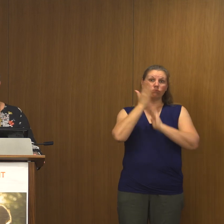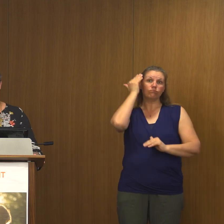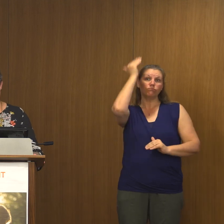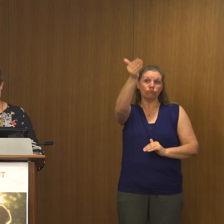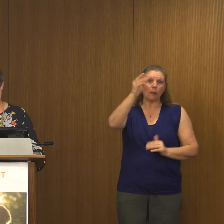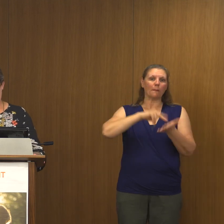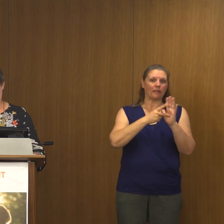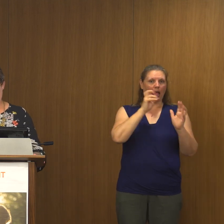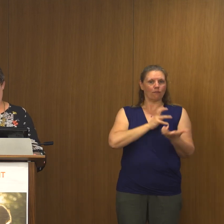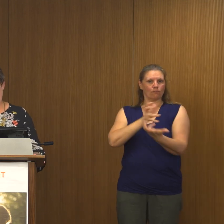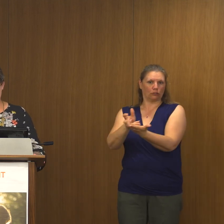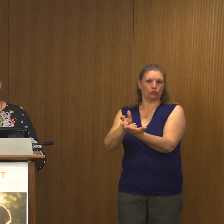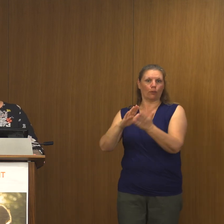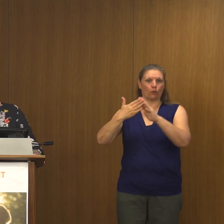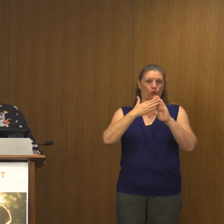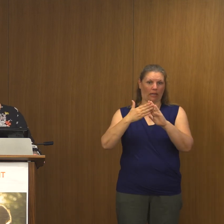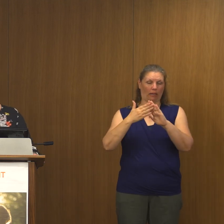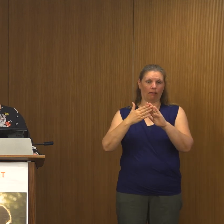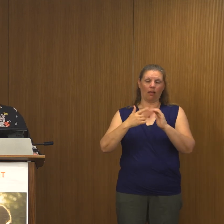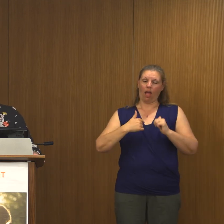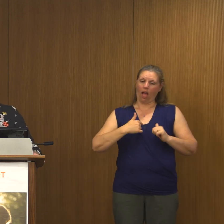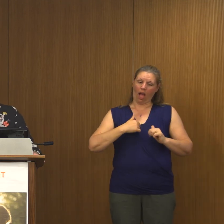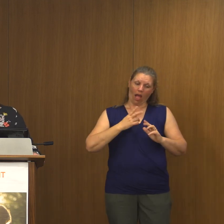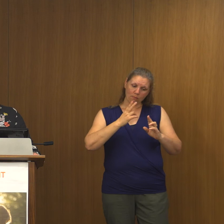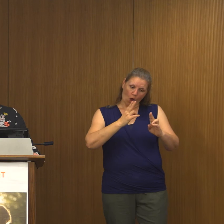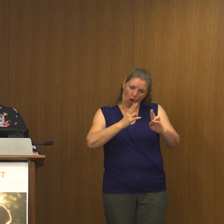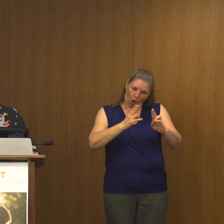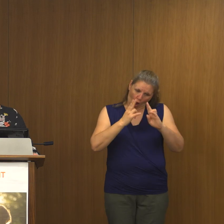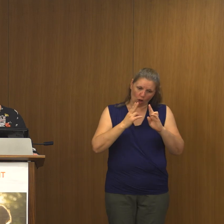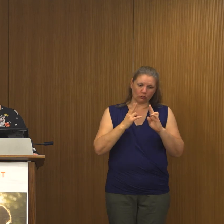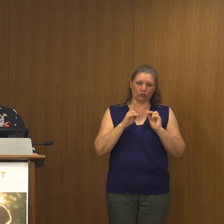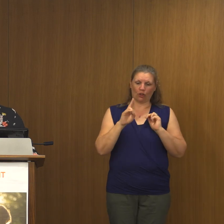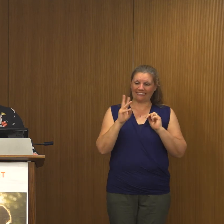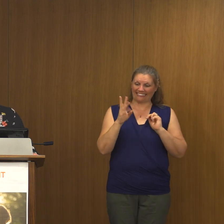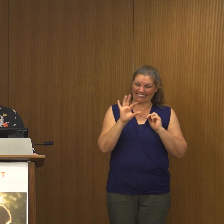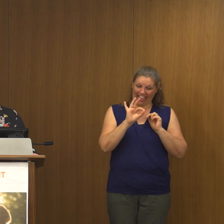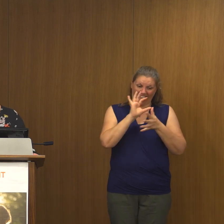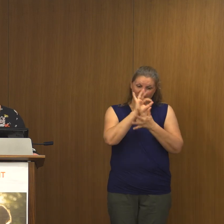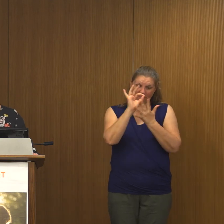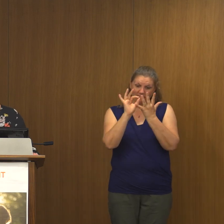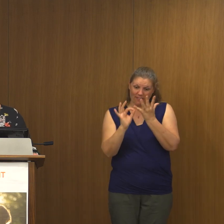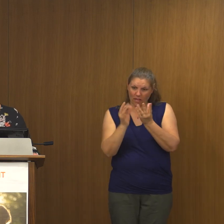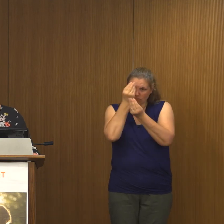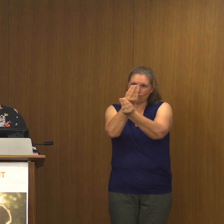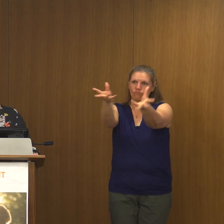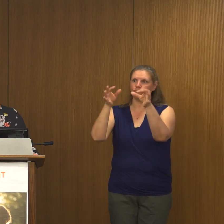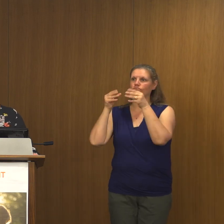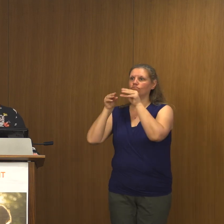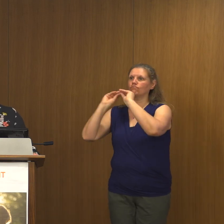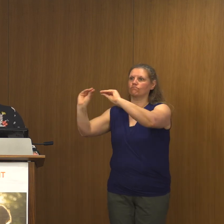community. It has been my absolute pleasure to share these words with Canadian families as a parent engagement coordinator